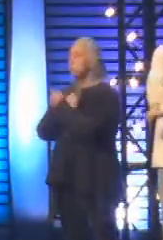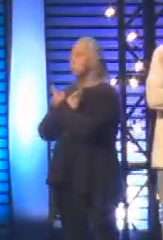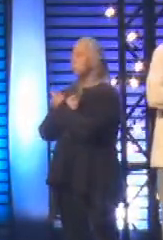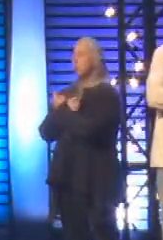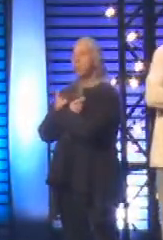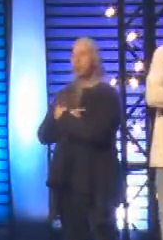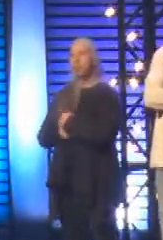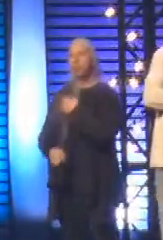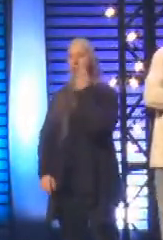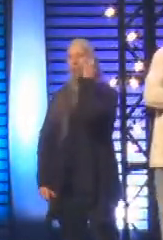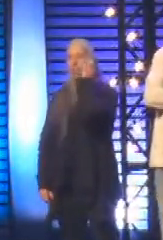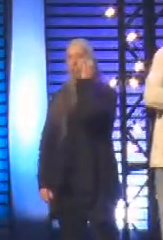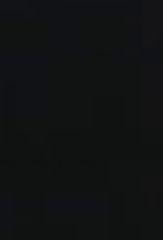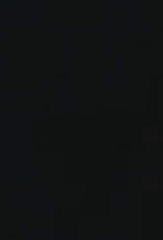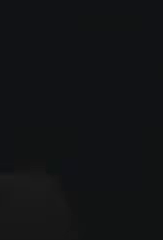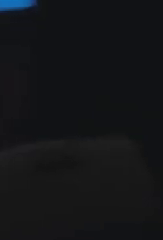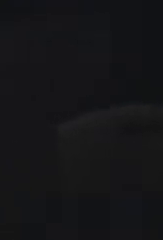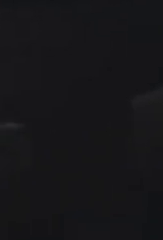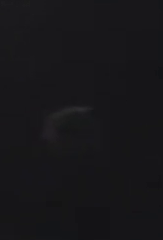Where?